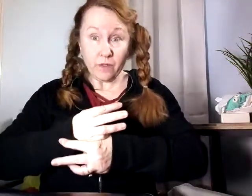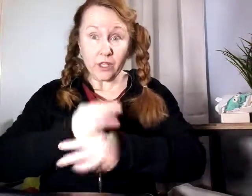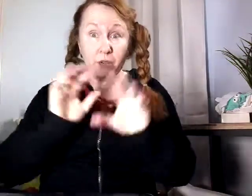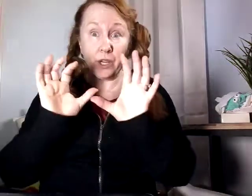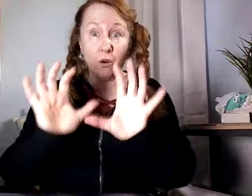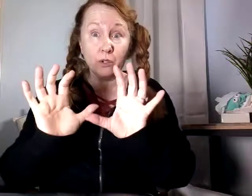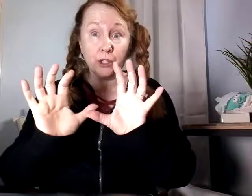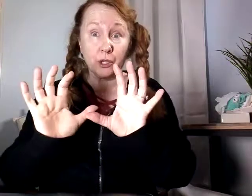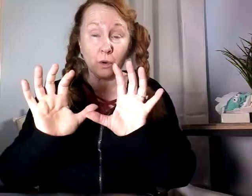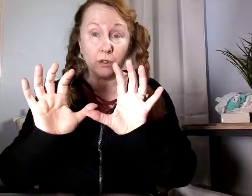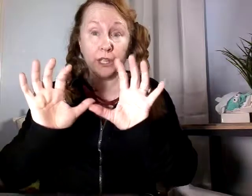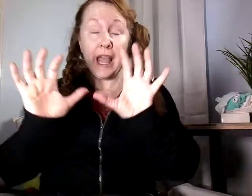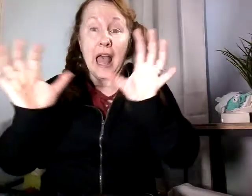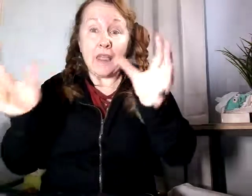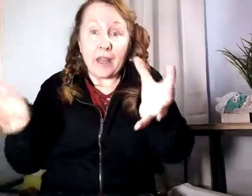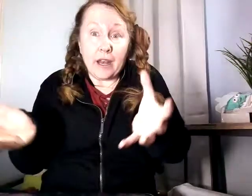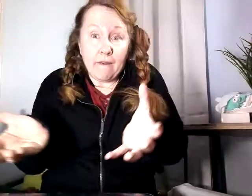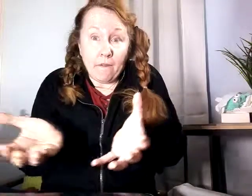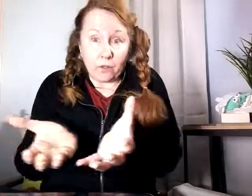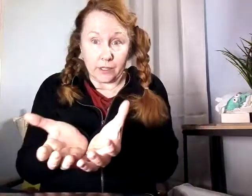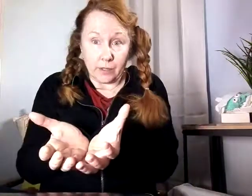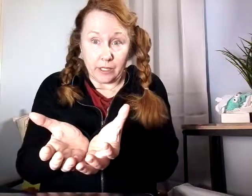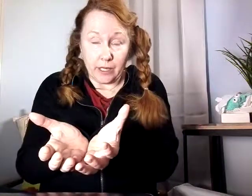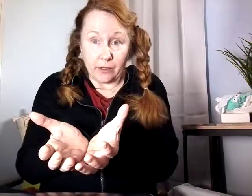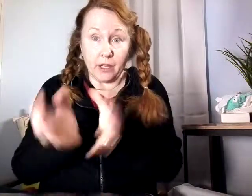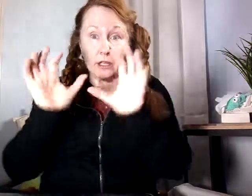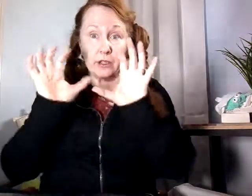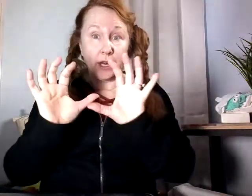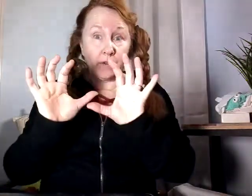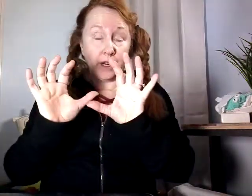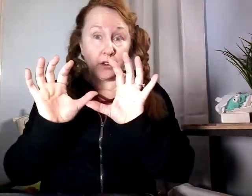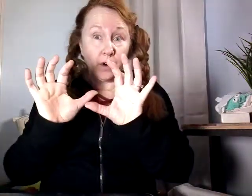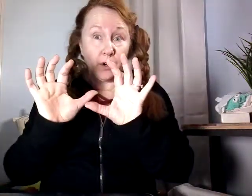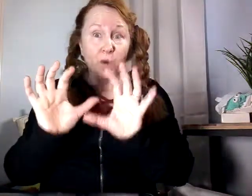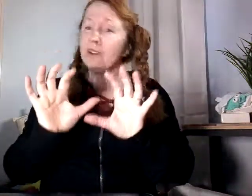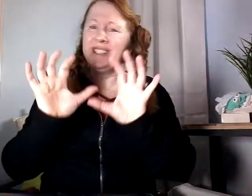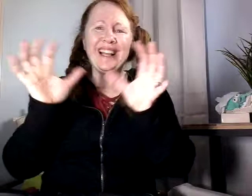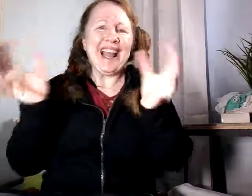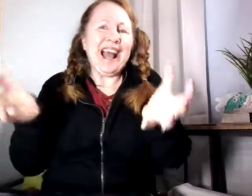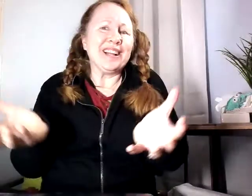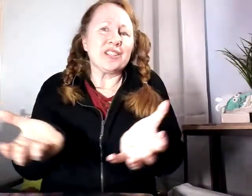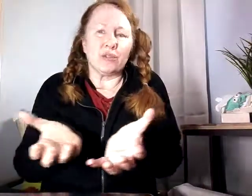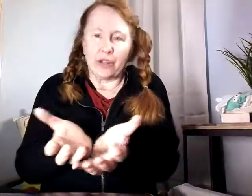you can hold on to your world and then hold on to it under here. So you're getting ready to throw your world and you're like, yeah, I'll just hold on to